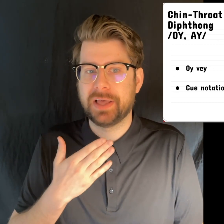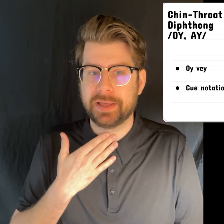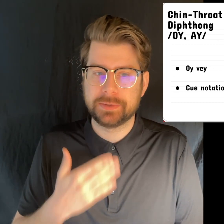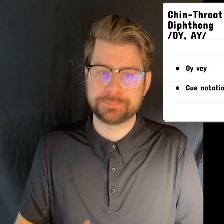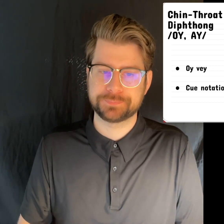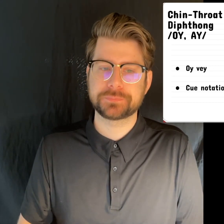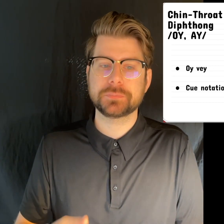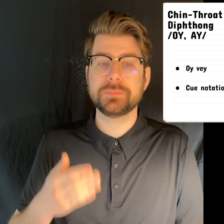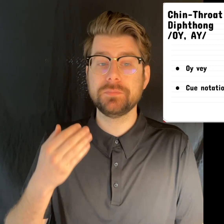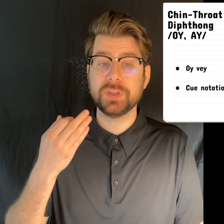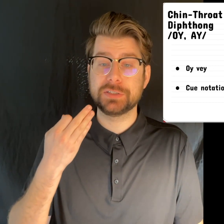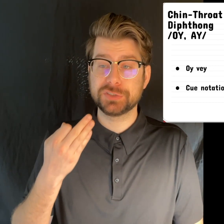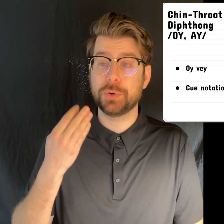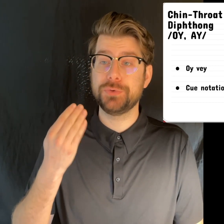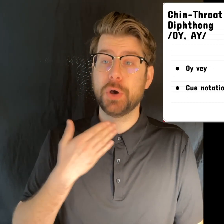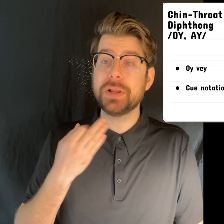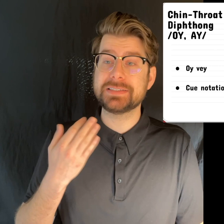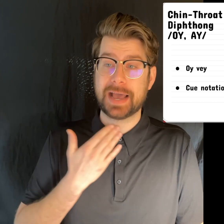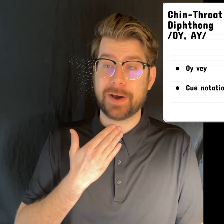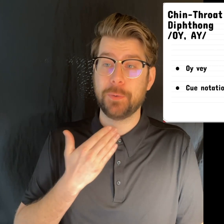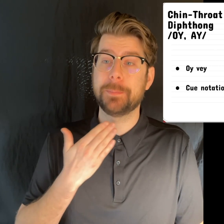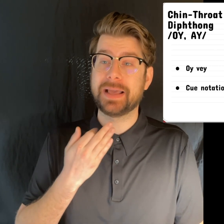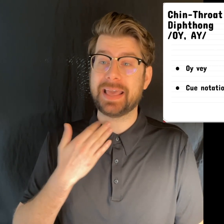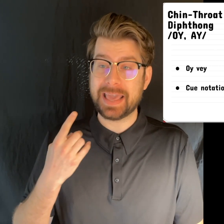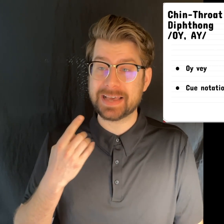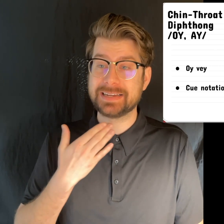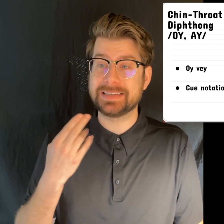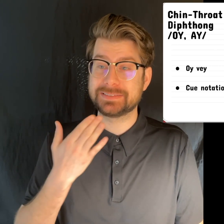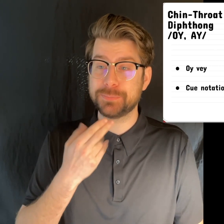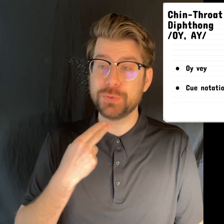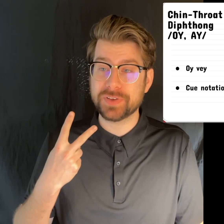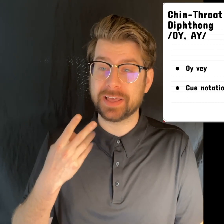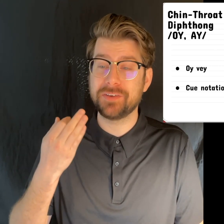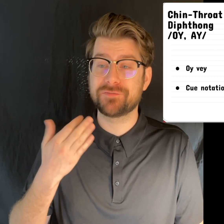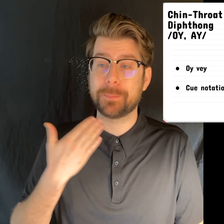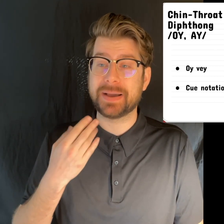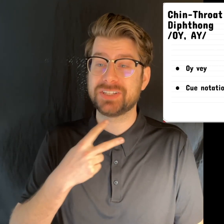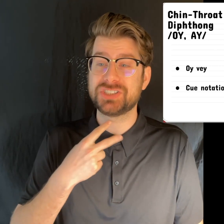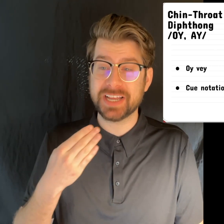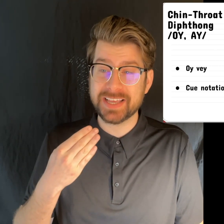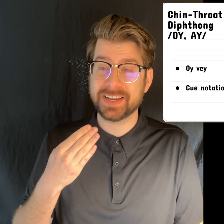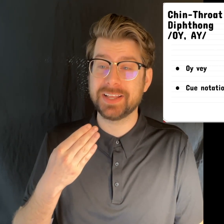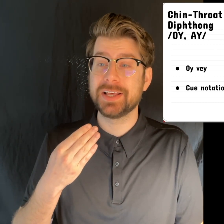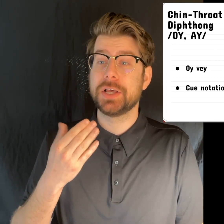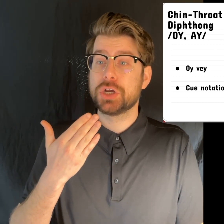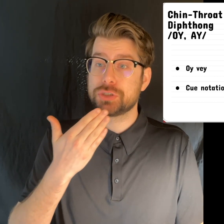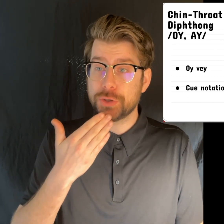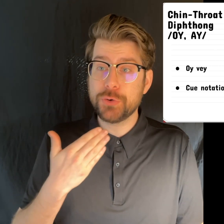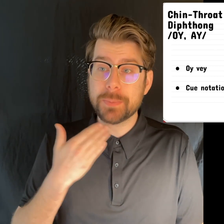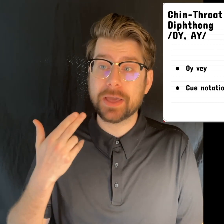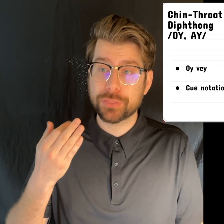vey. So notice how my hand is moving from my chin to my